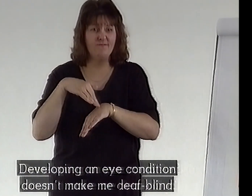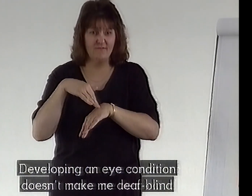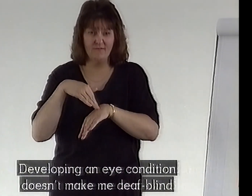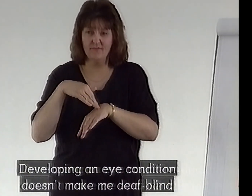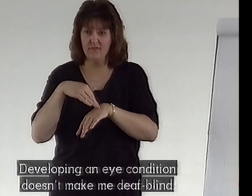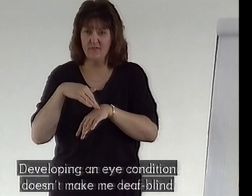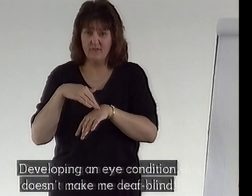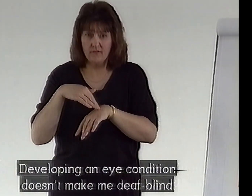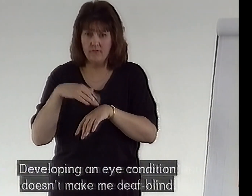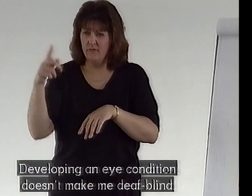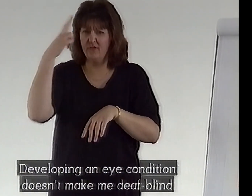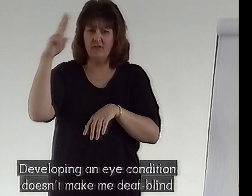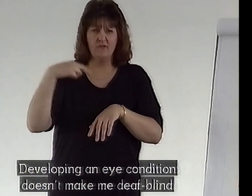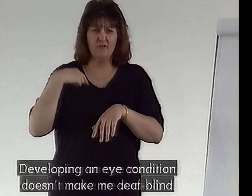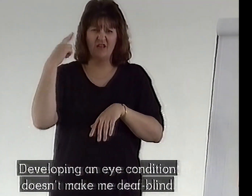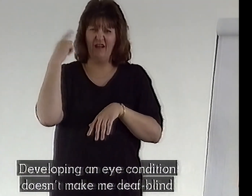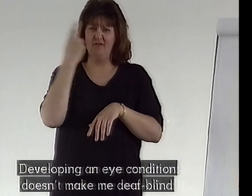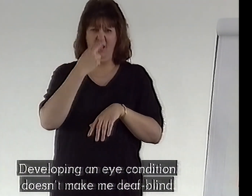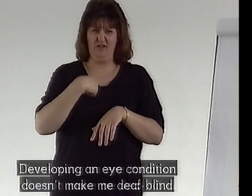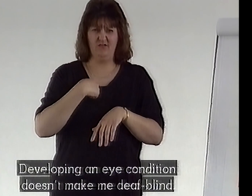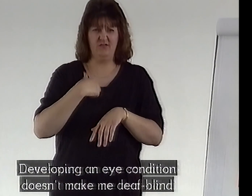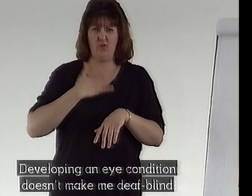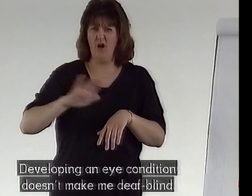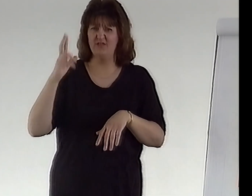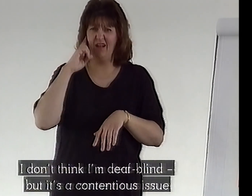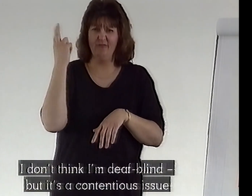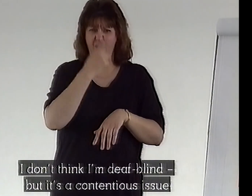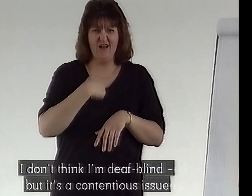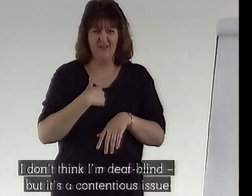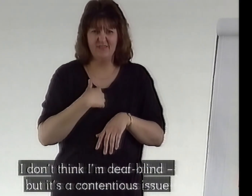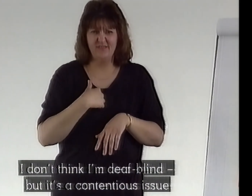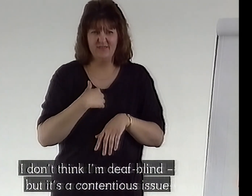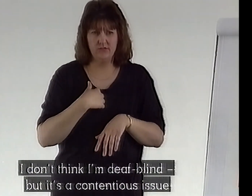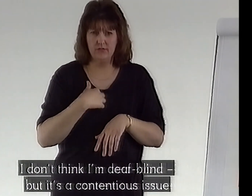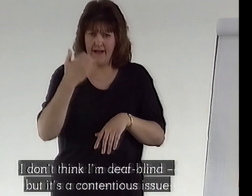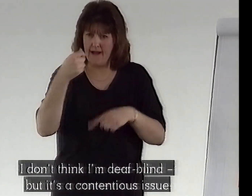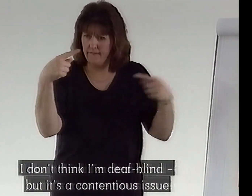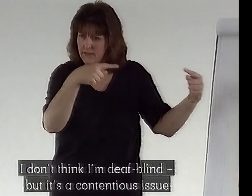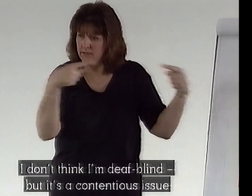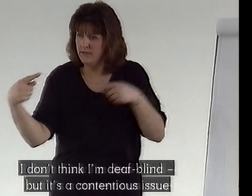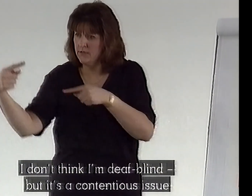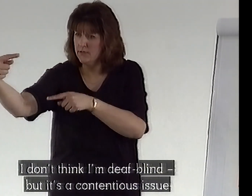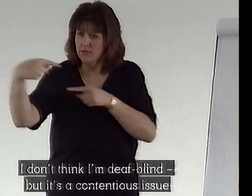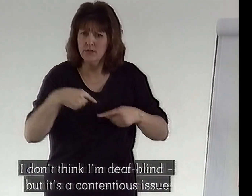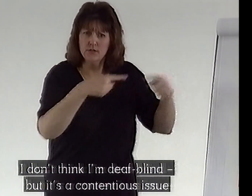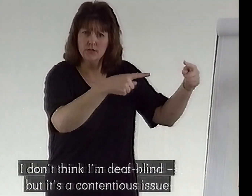develop an eye condition doesn't make me deaf-blind. I don't think I'm deaf-blind, but it's a contentious issue.